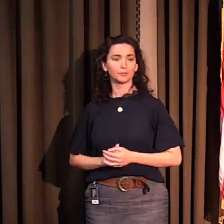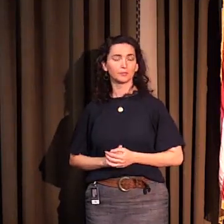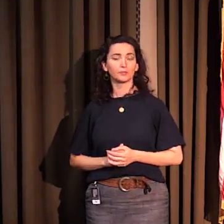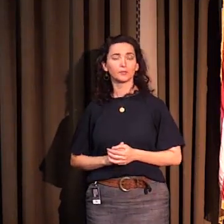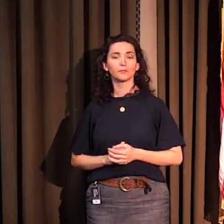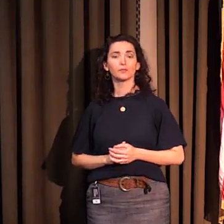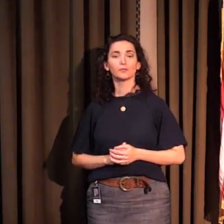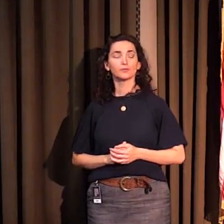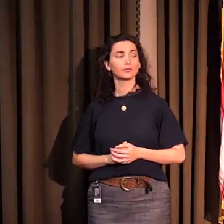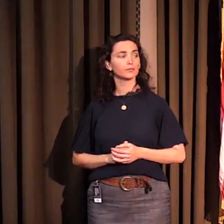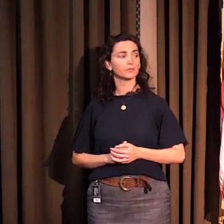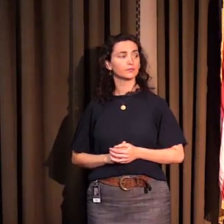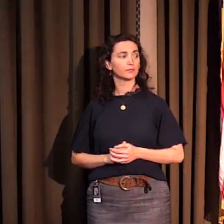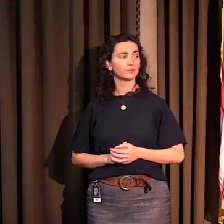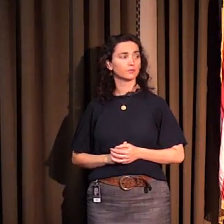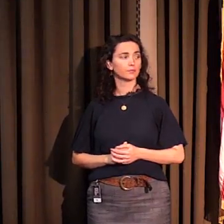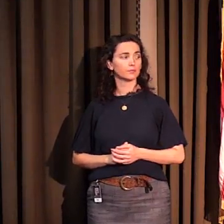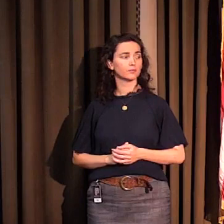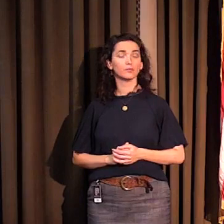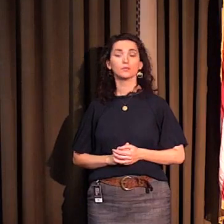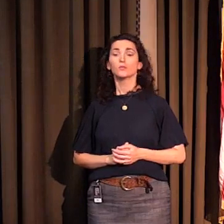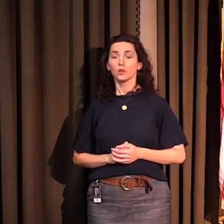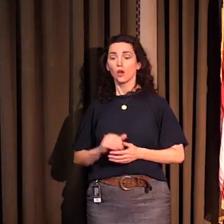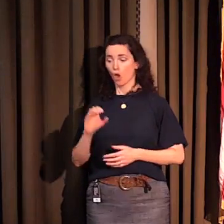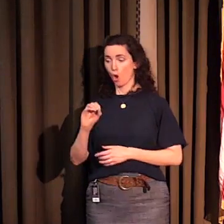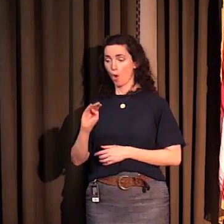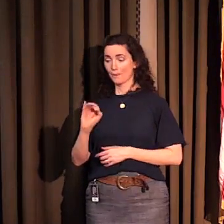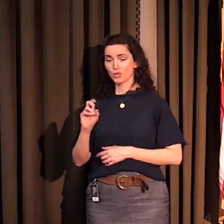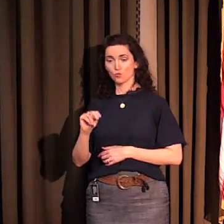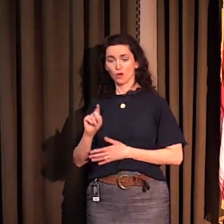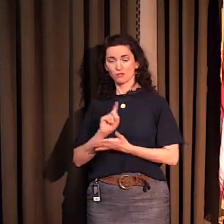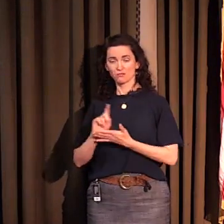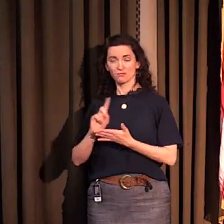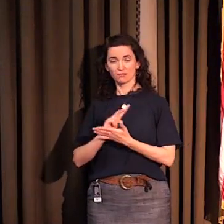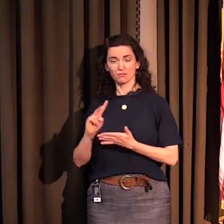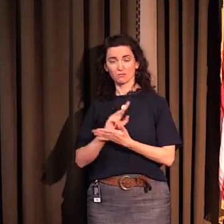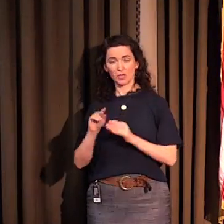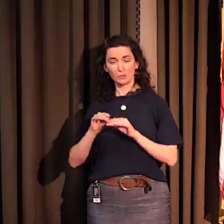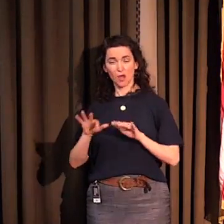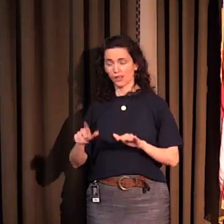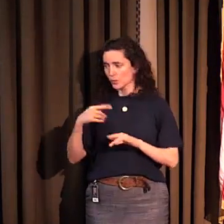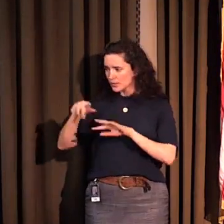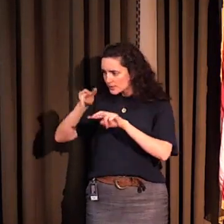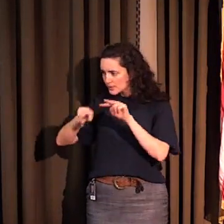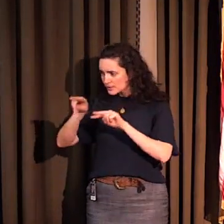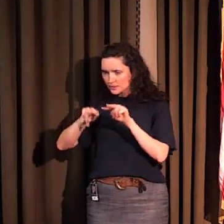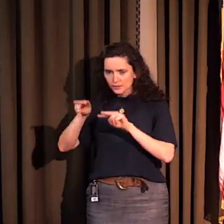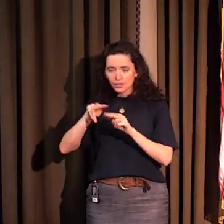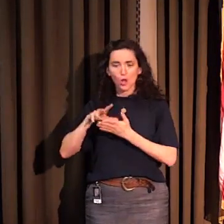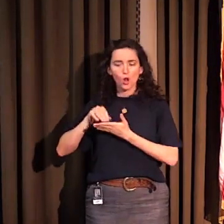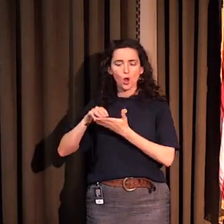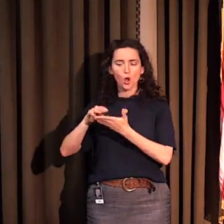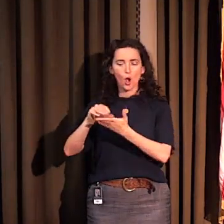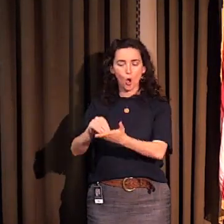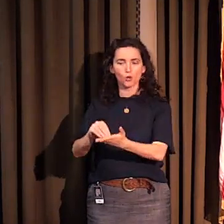In the few weeks experience with Omicron, we've learned a lot about it. And I'll review now the main points that we know about